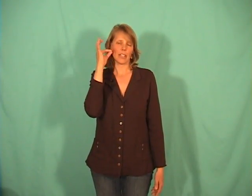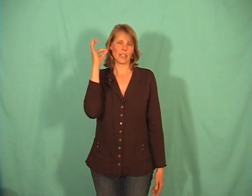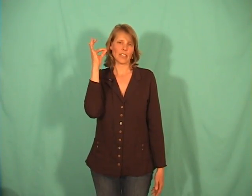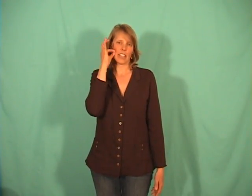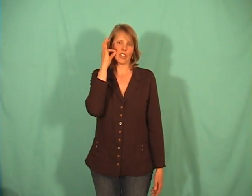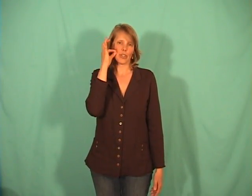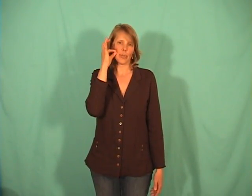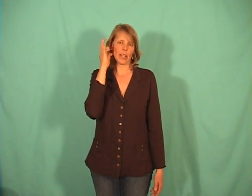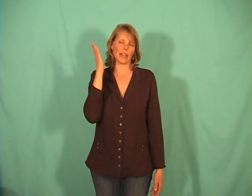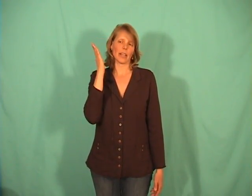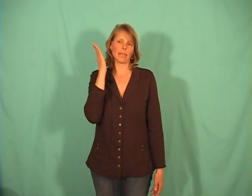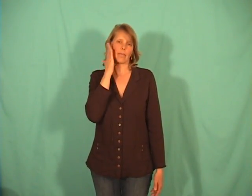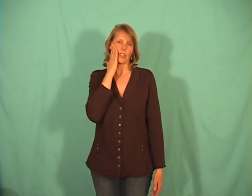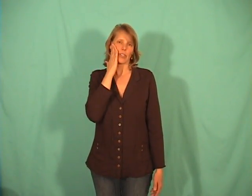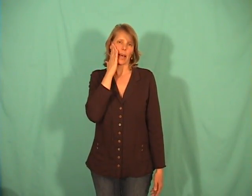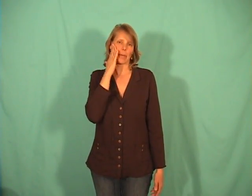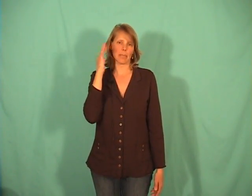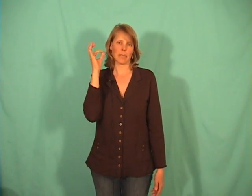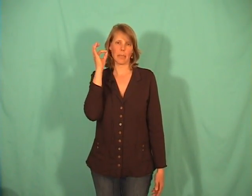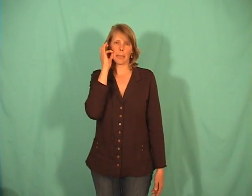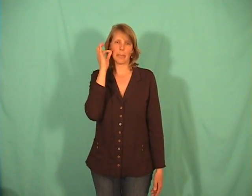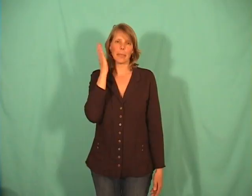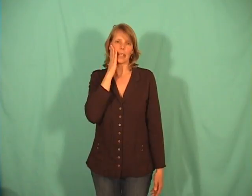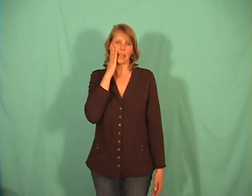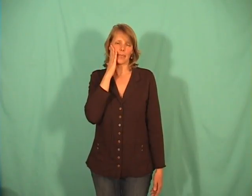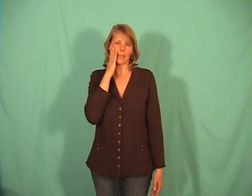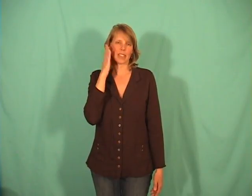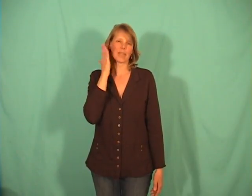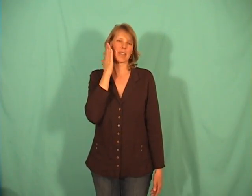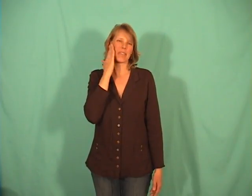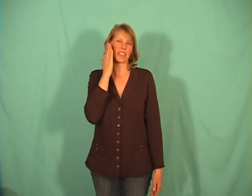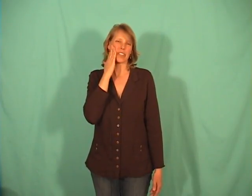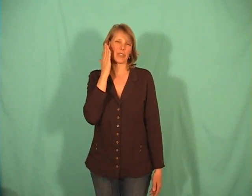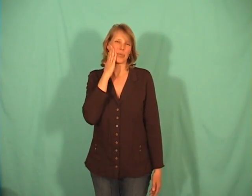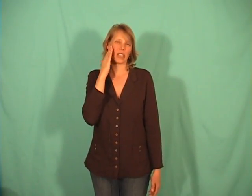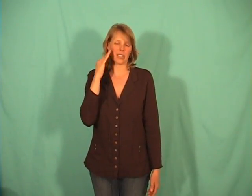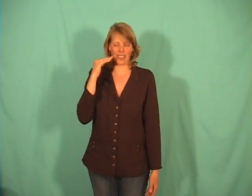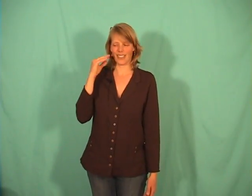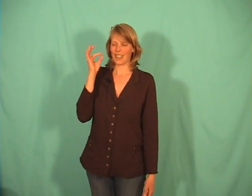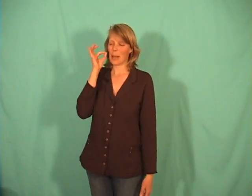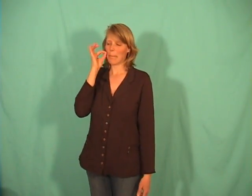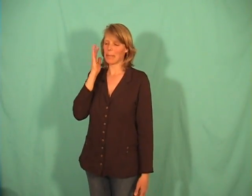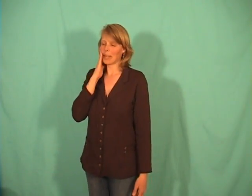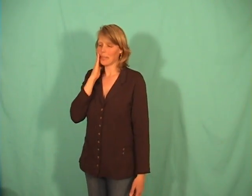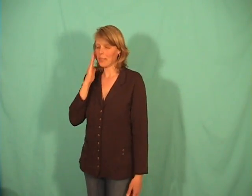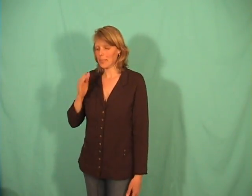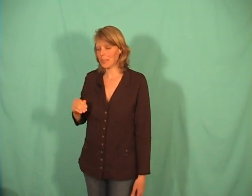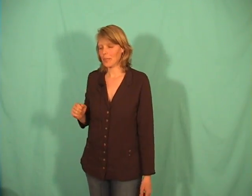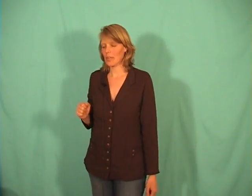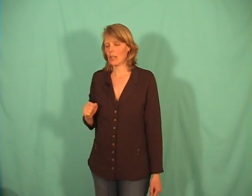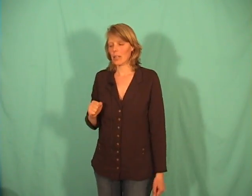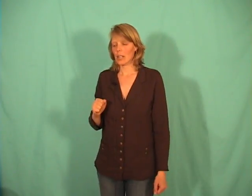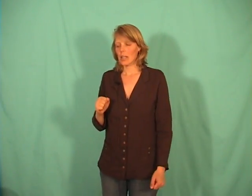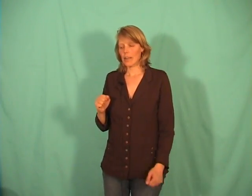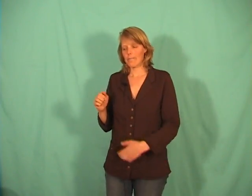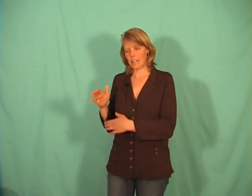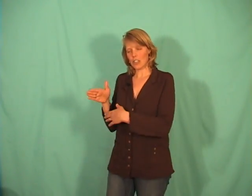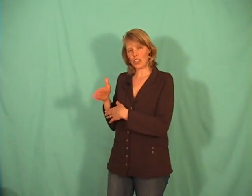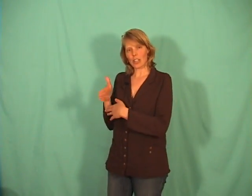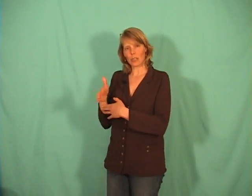It stings you and then you slap it. Bee. And sometimes they'll just do this. Bee. Fish. I think we